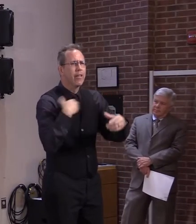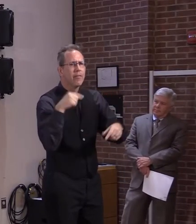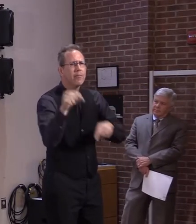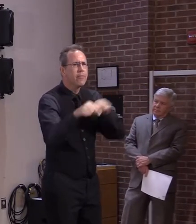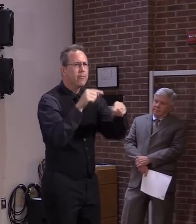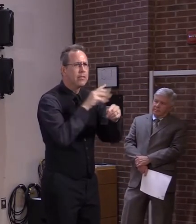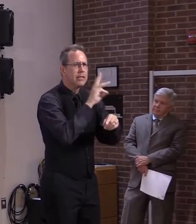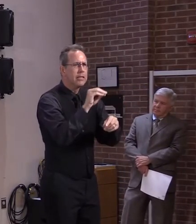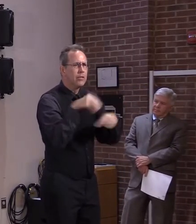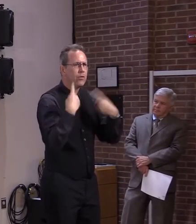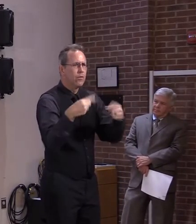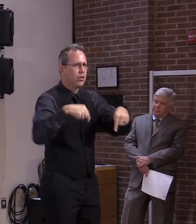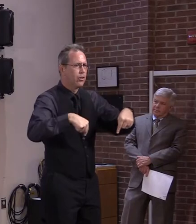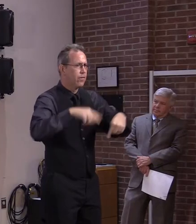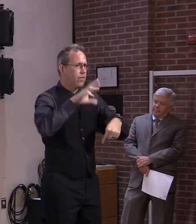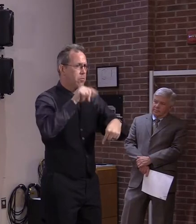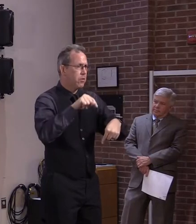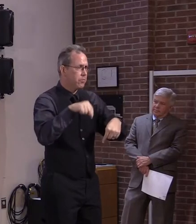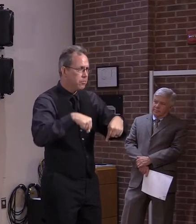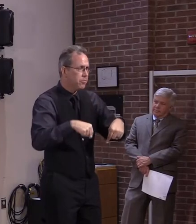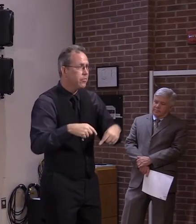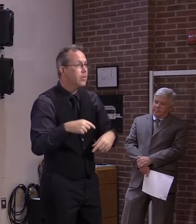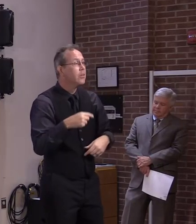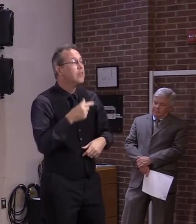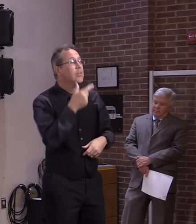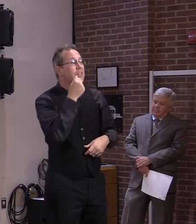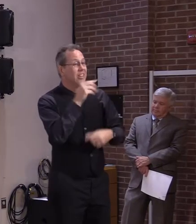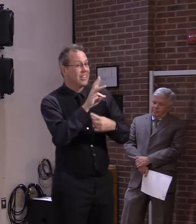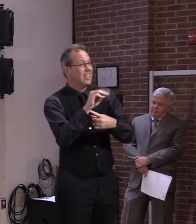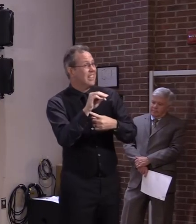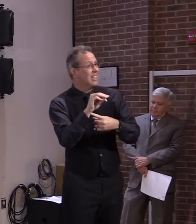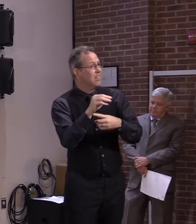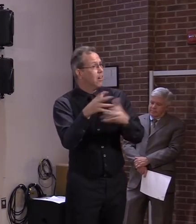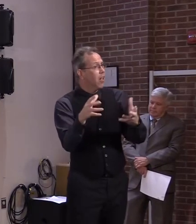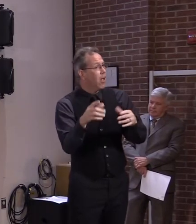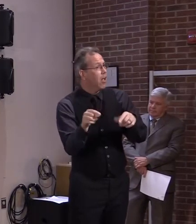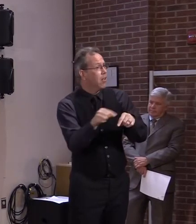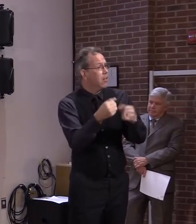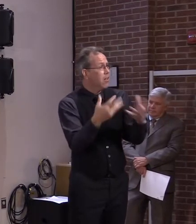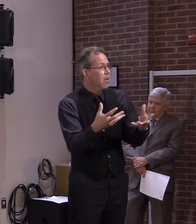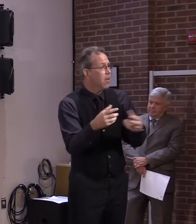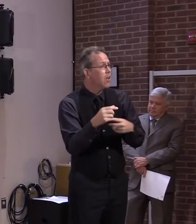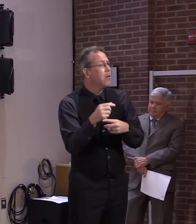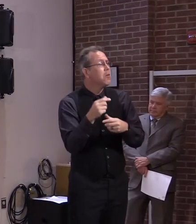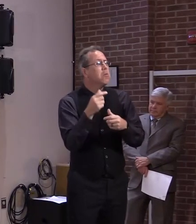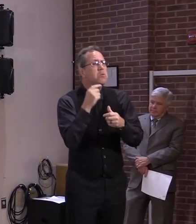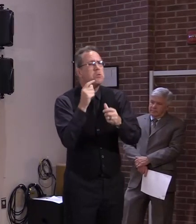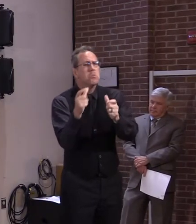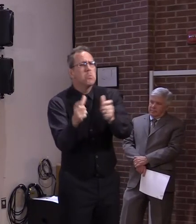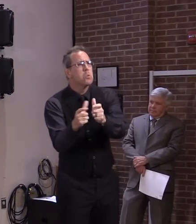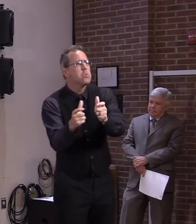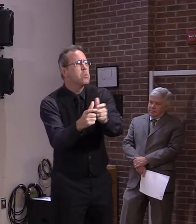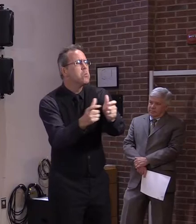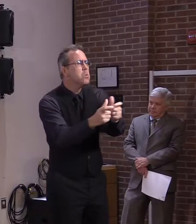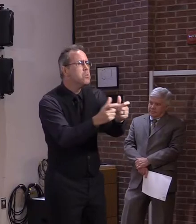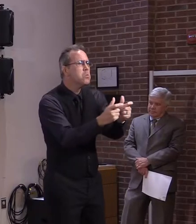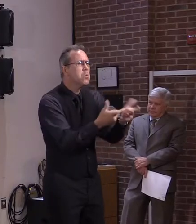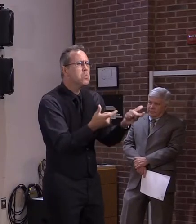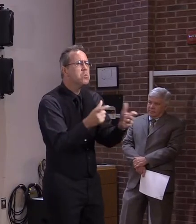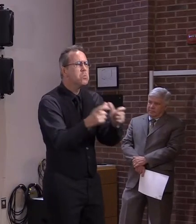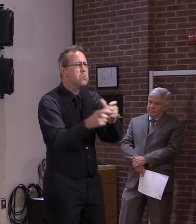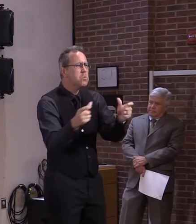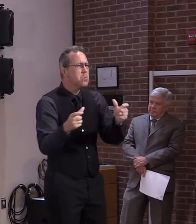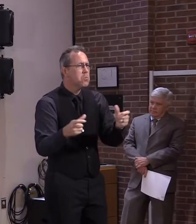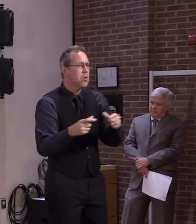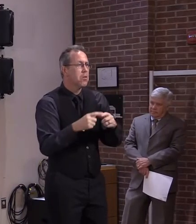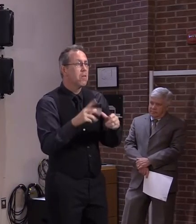the numbers in them are not very large, and they're pretty distributed around the state, and there's nothing in them that stands